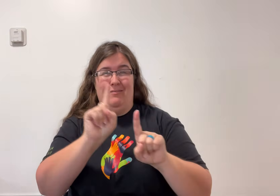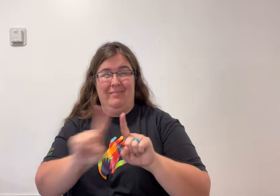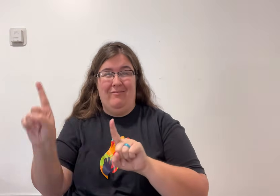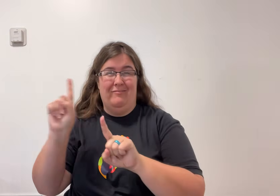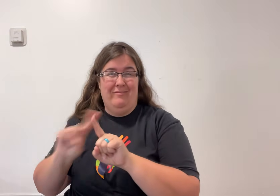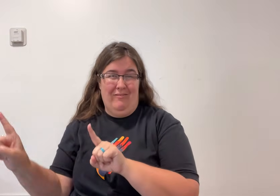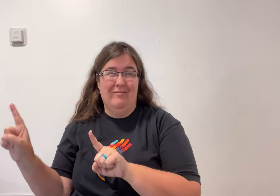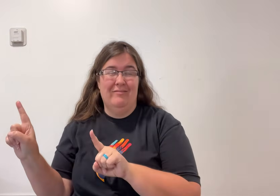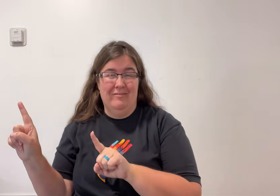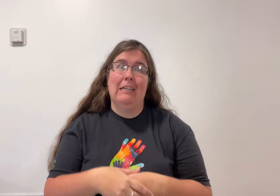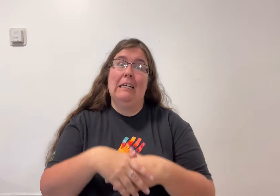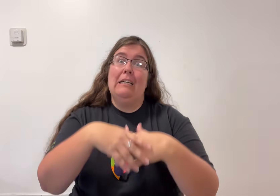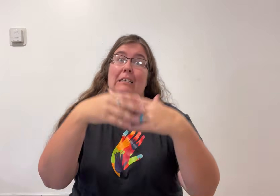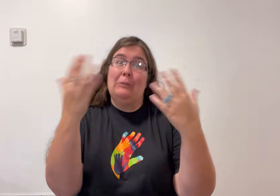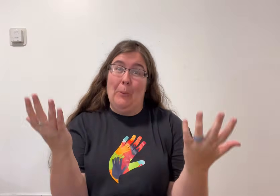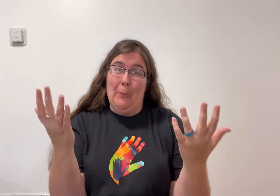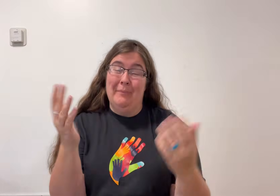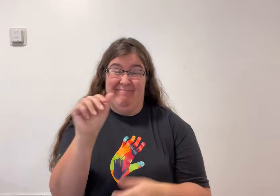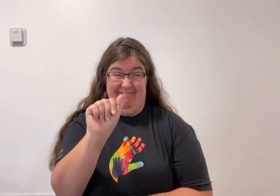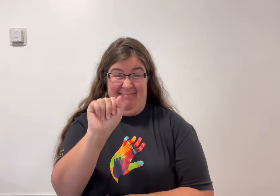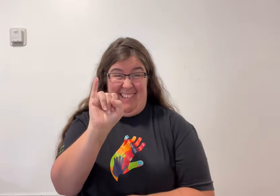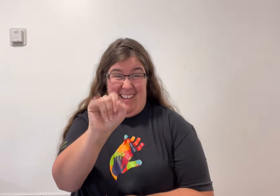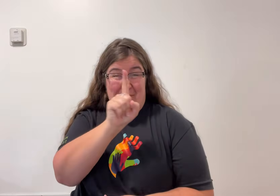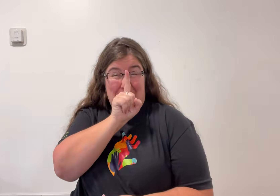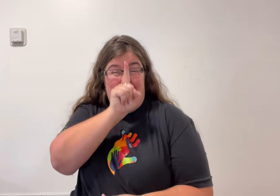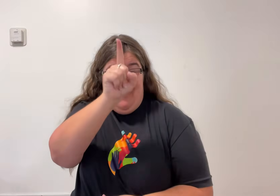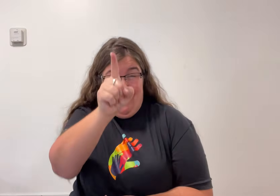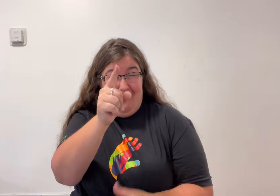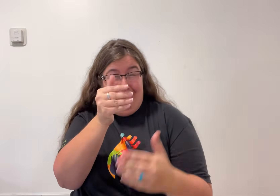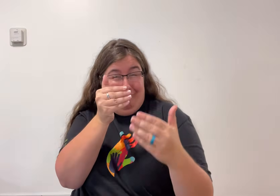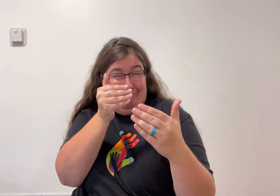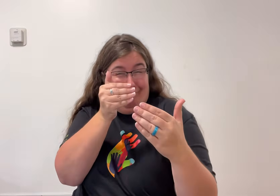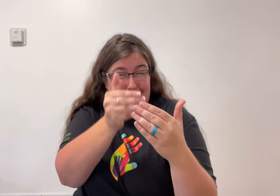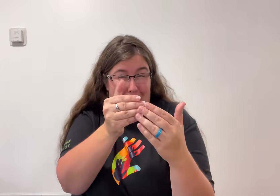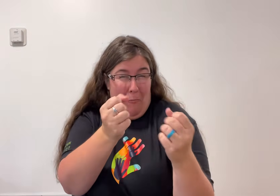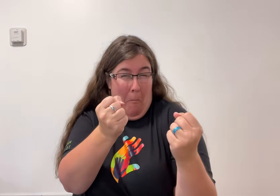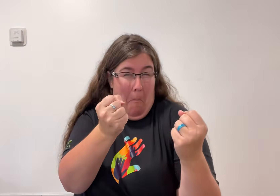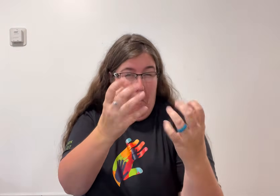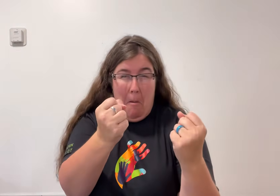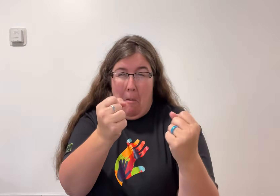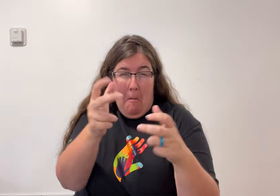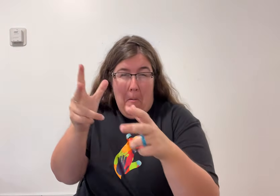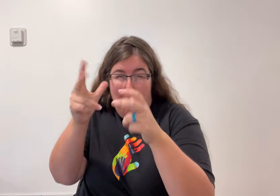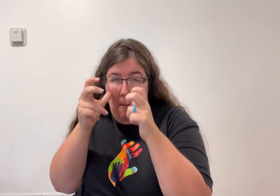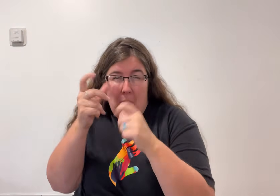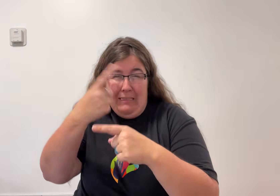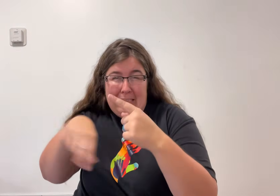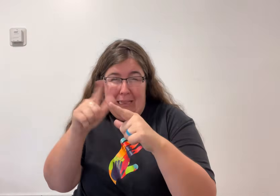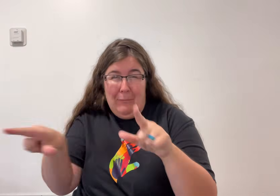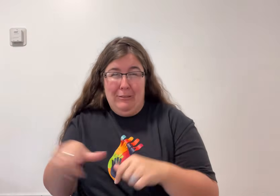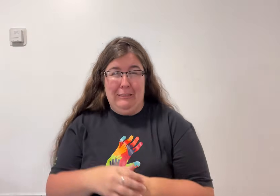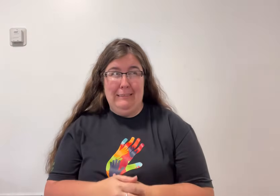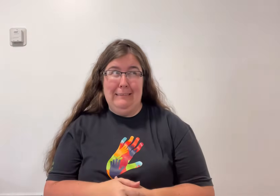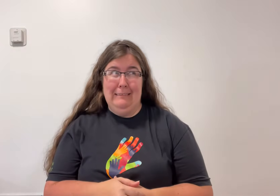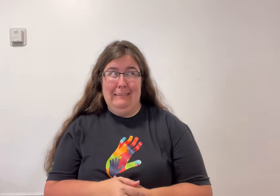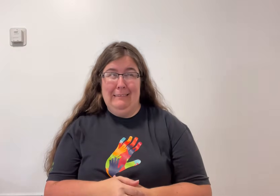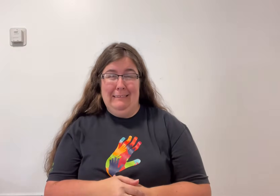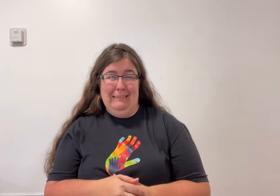as well. So, how close is AI to actually becoming fluent in sign languages?